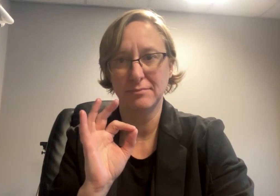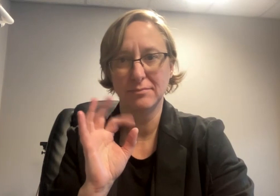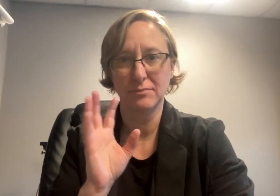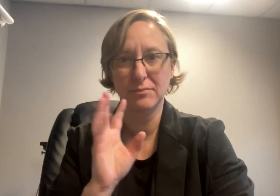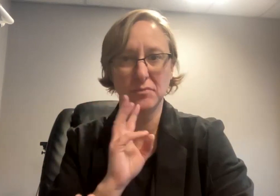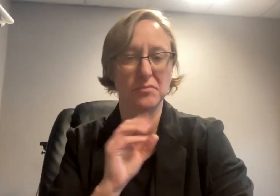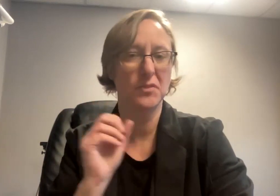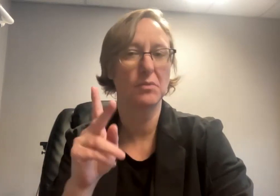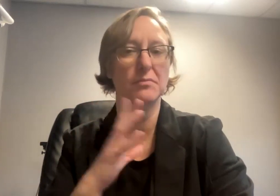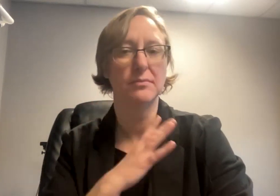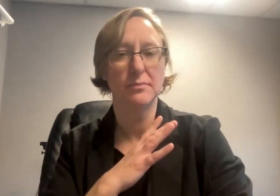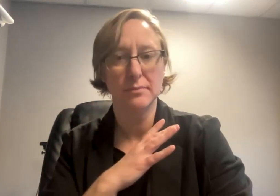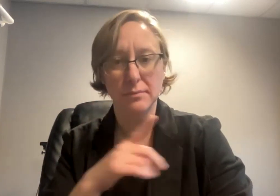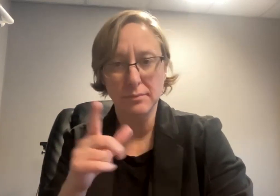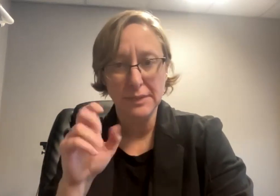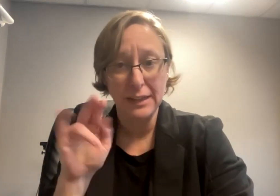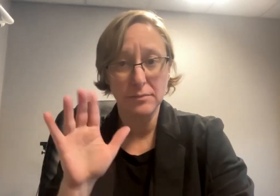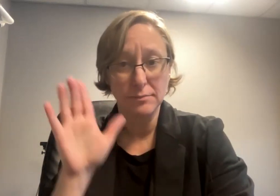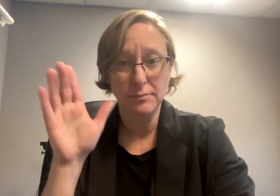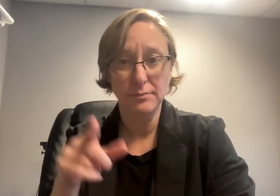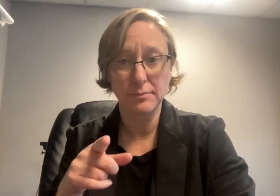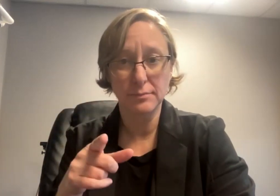Okay, great.